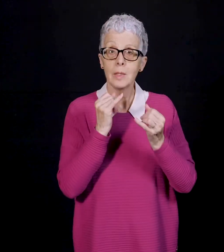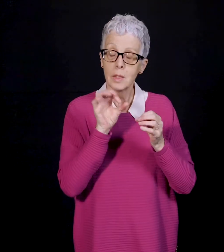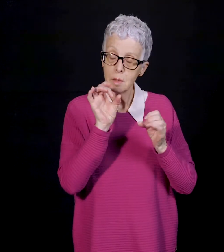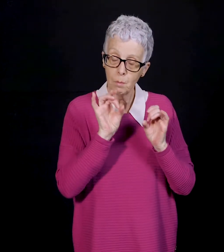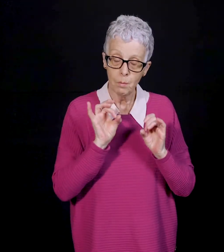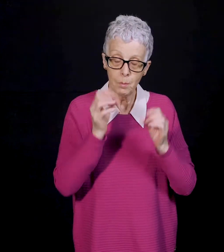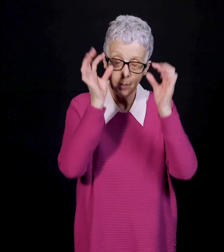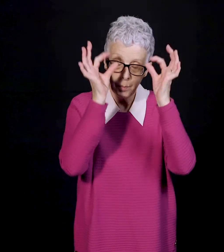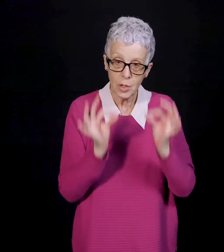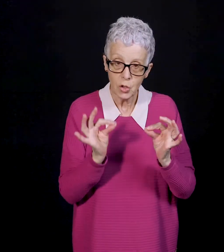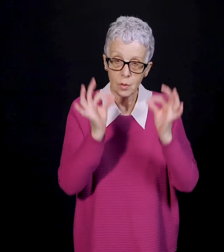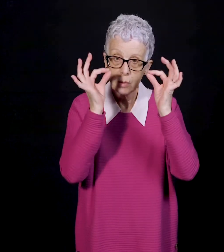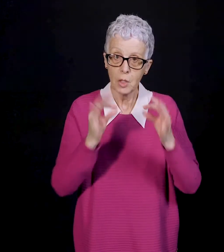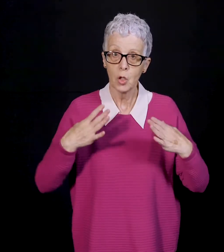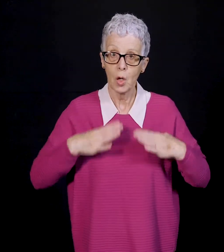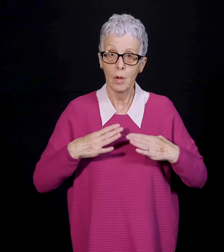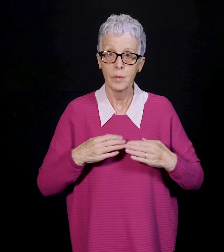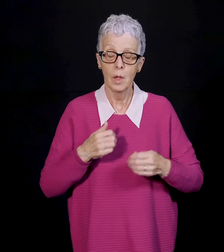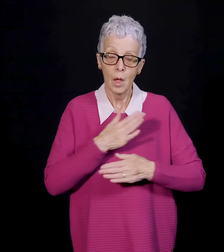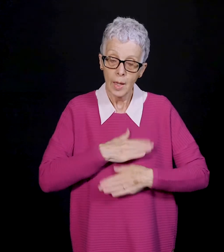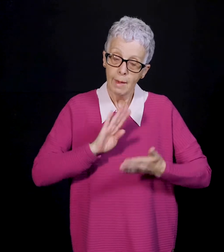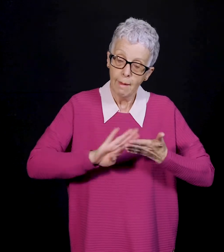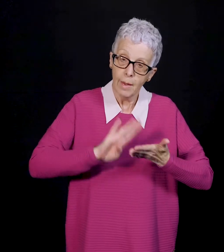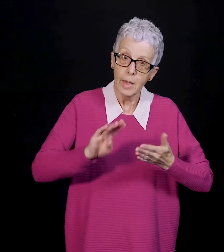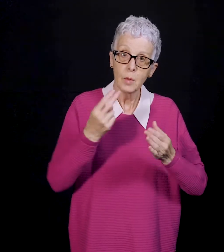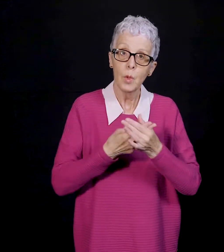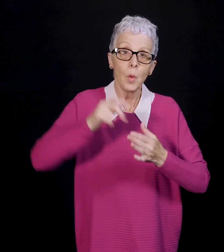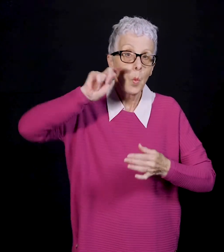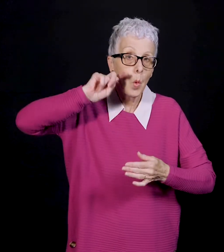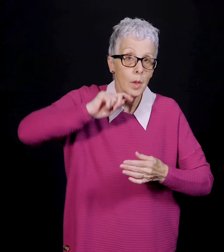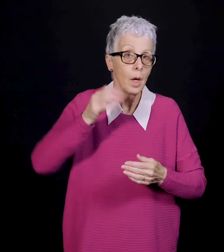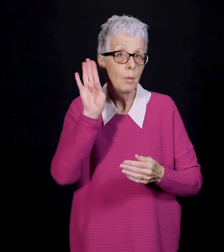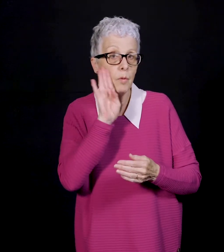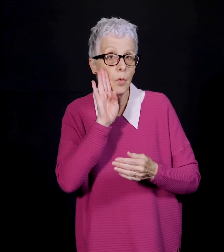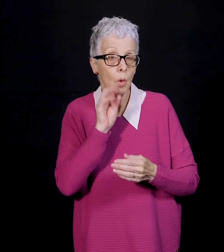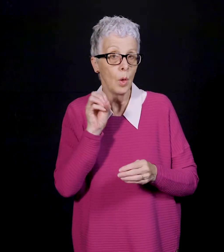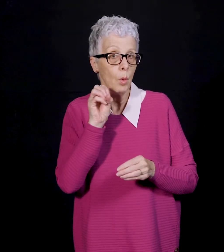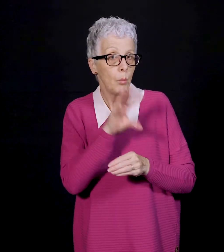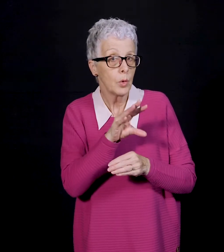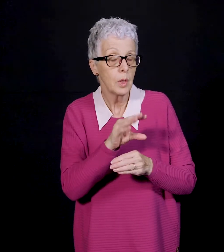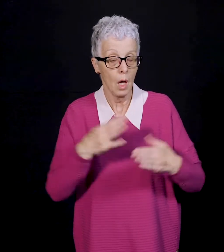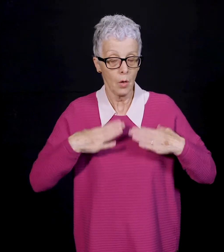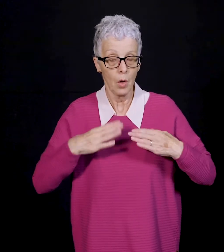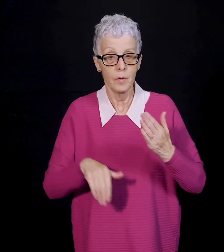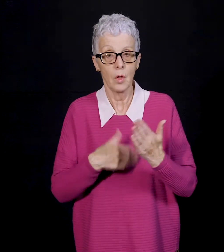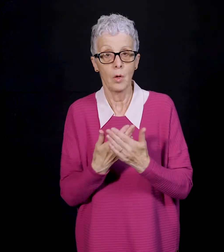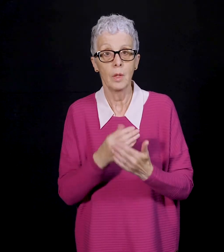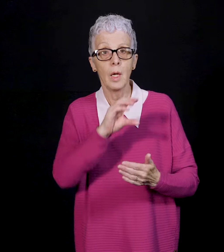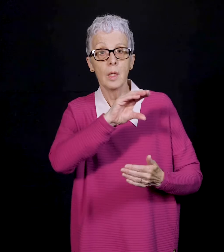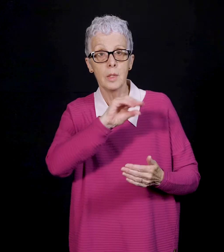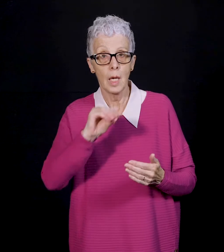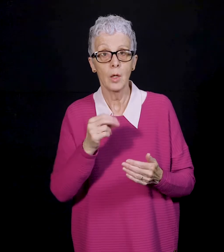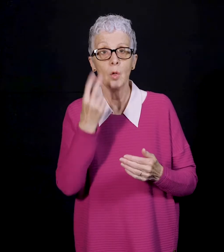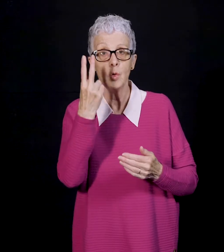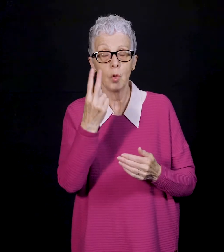sacred garments, so that he must bathe himself with water before he puts them on. From the Israelite community, he is to take two male goats for a